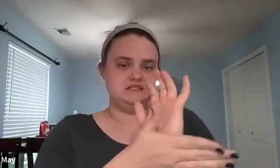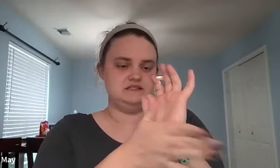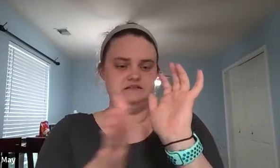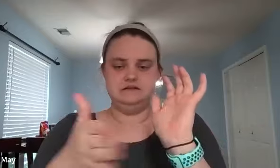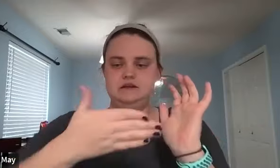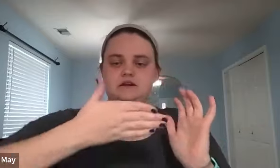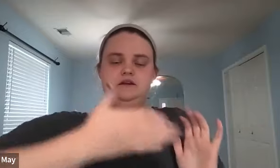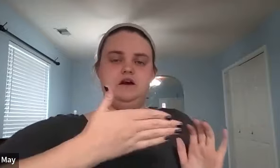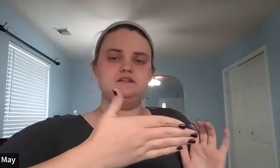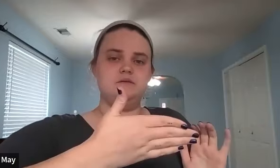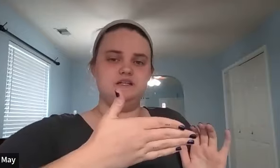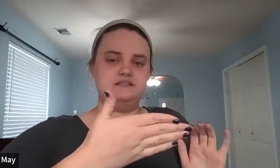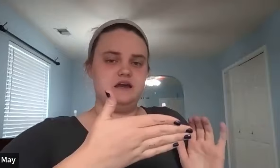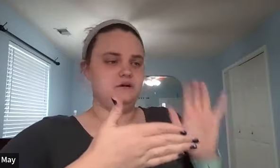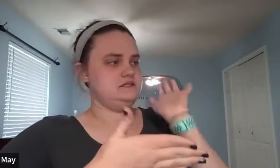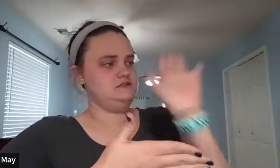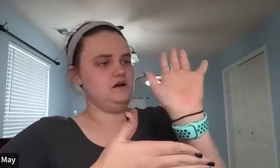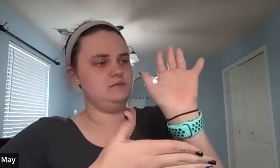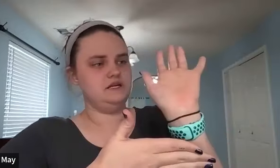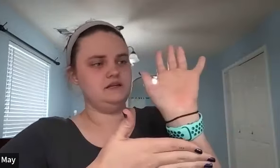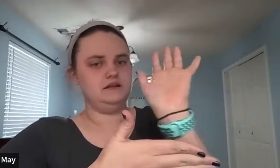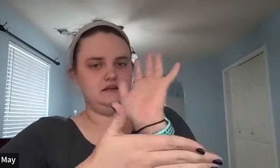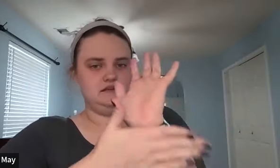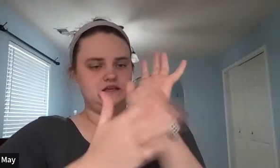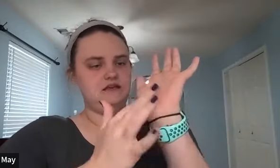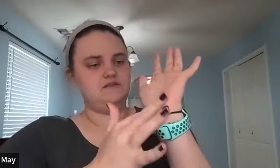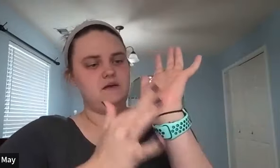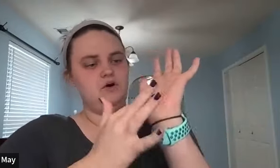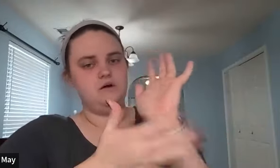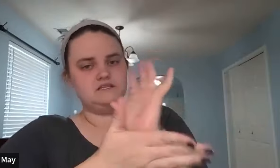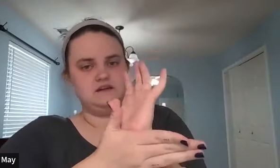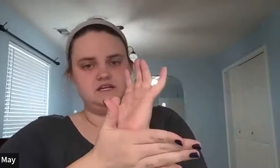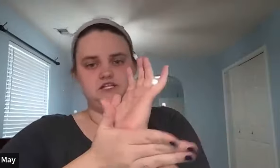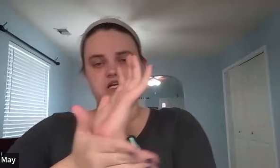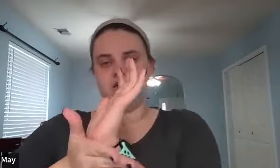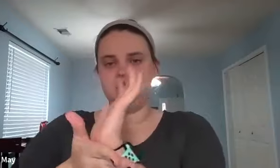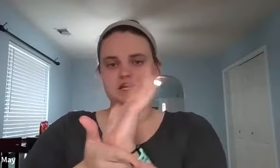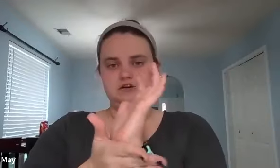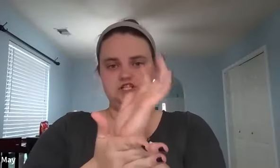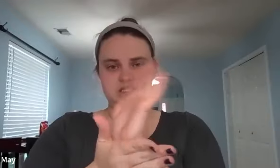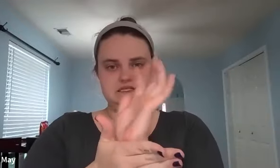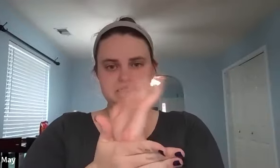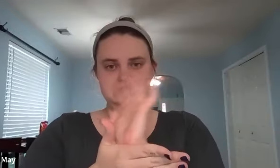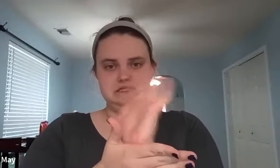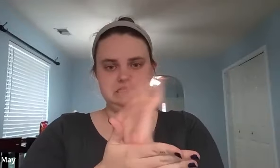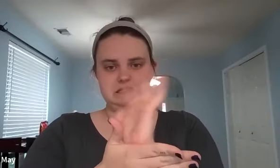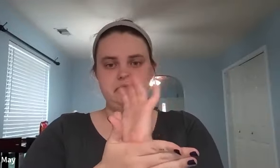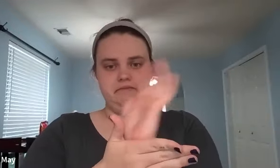is non-dominant sideways, dominant is like getting that palm is kind of touching, and you go cheese.